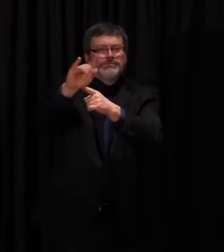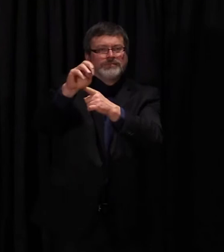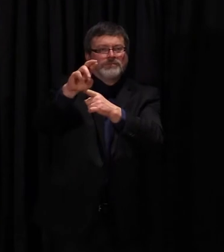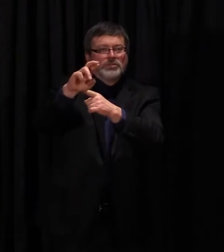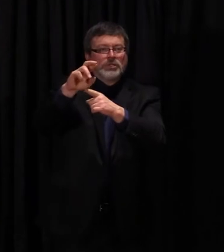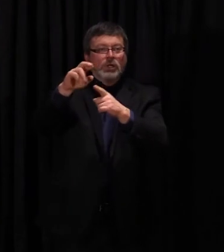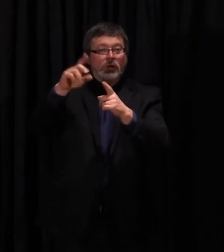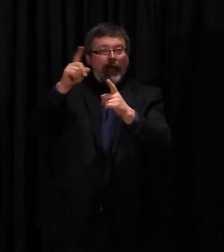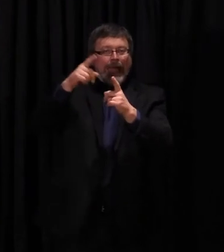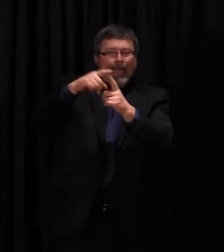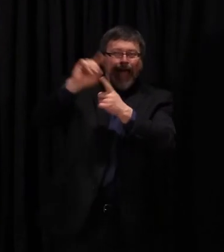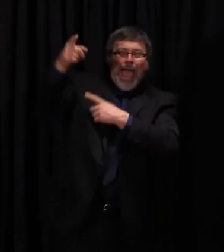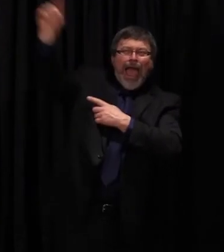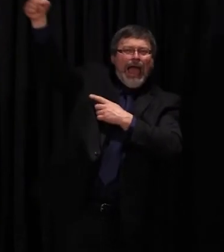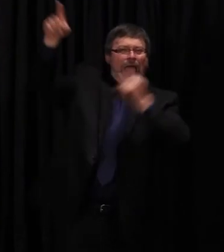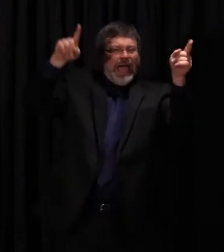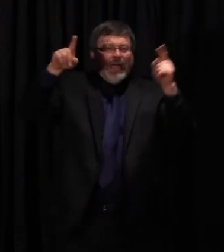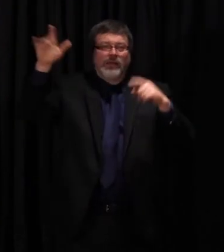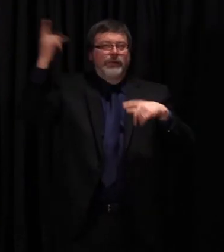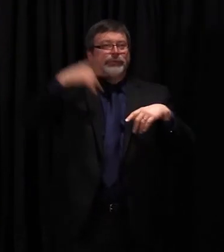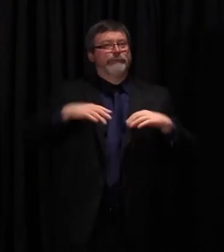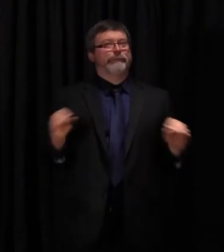no access to this service.